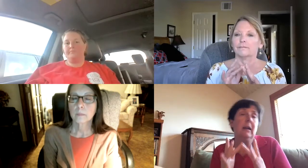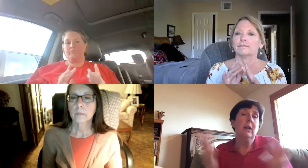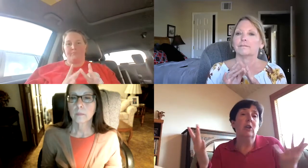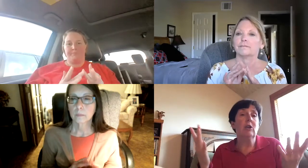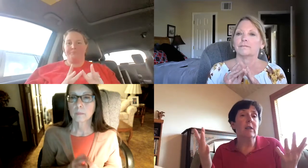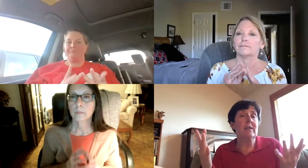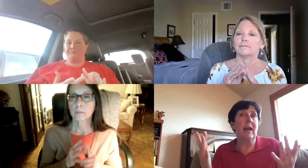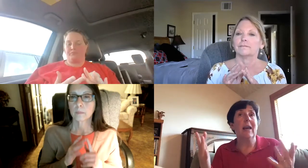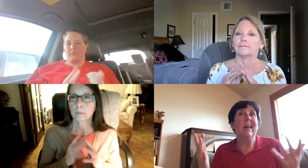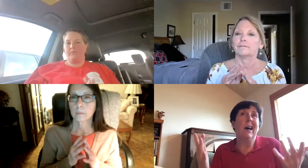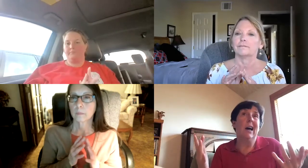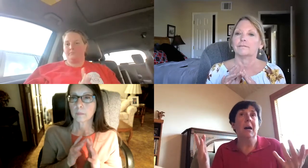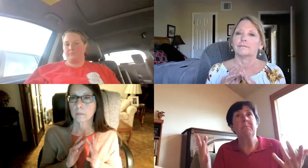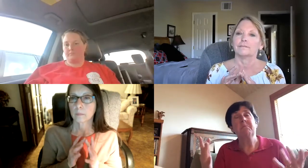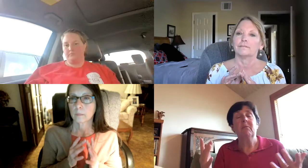right? You could say,